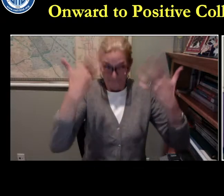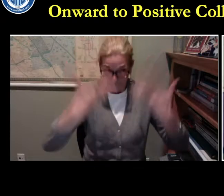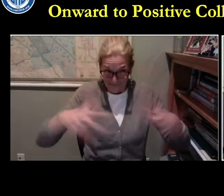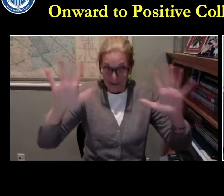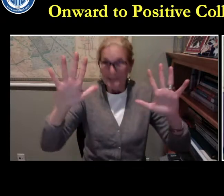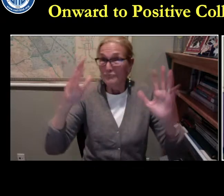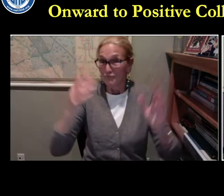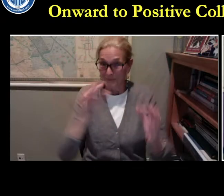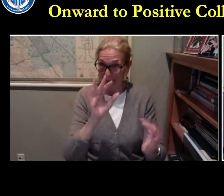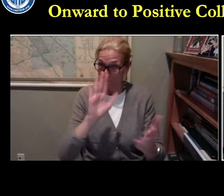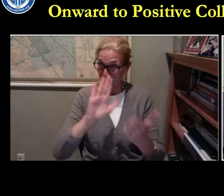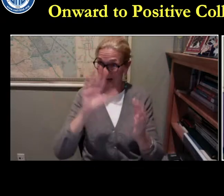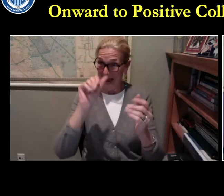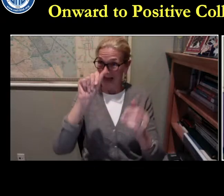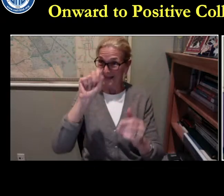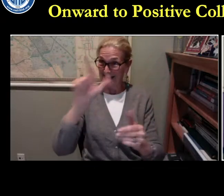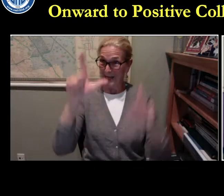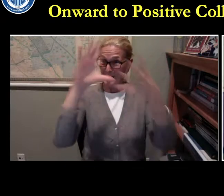your